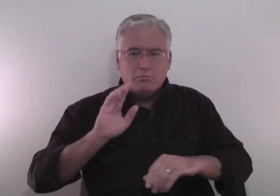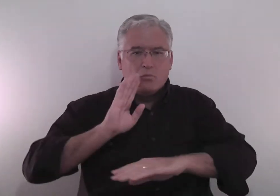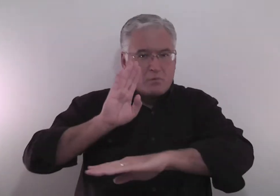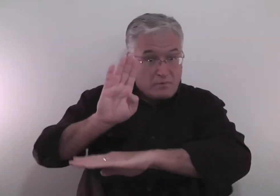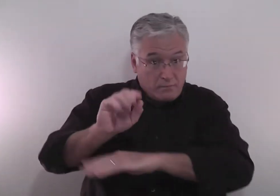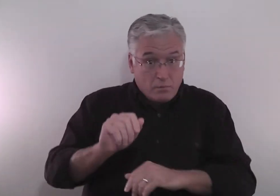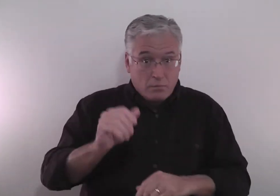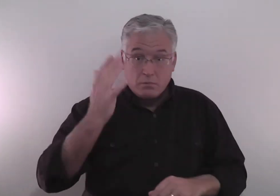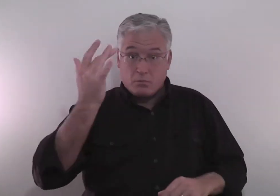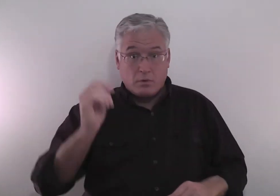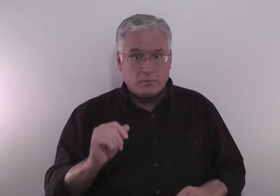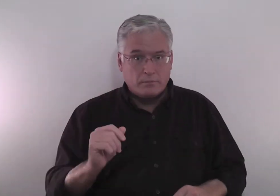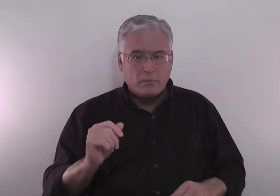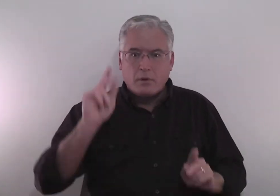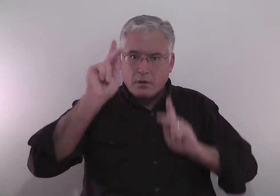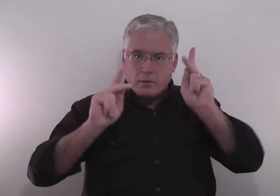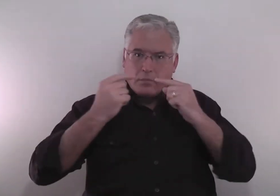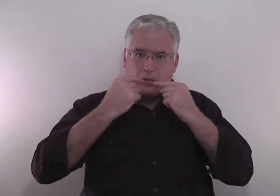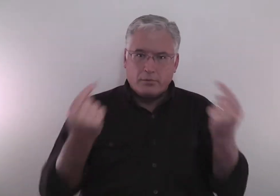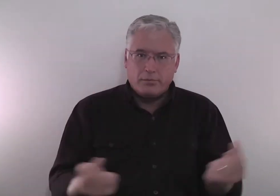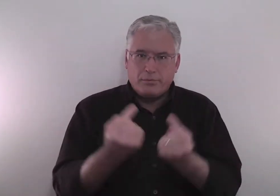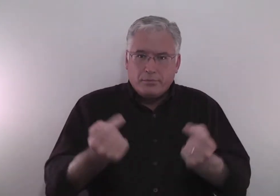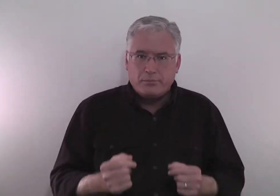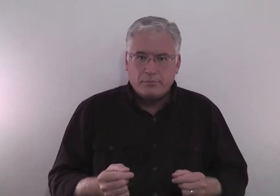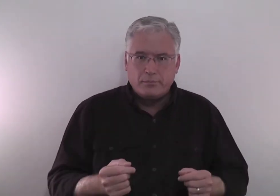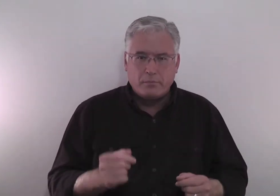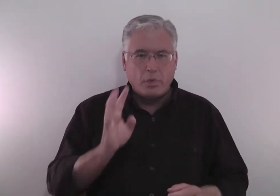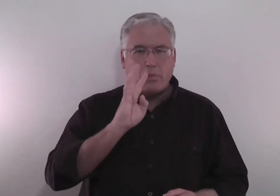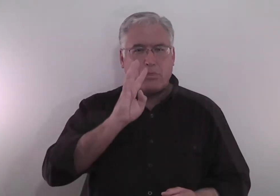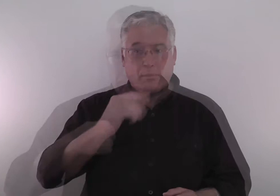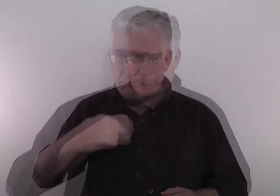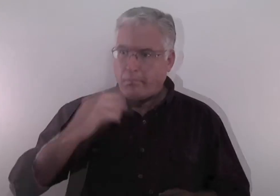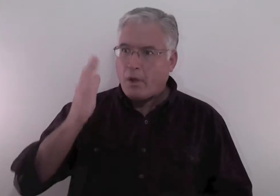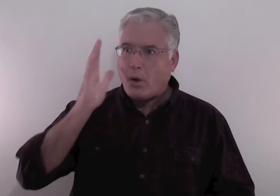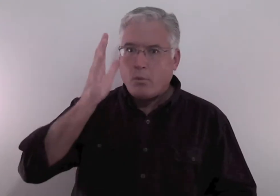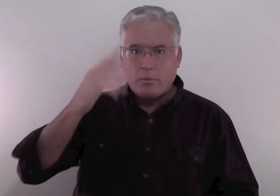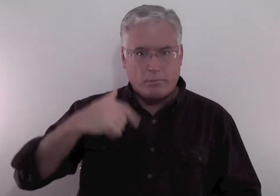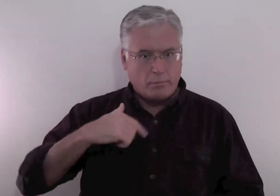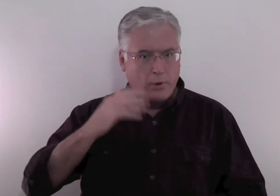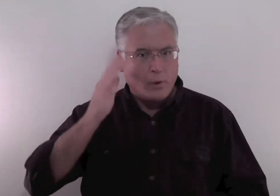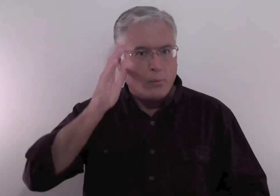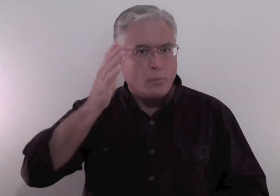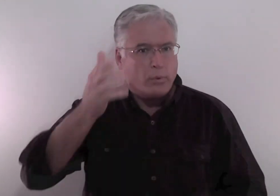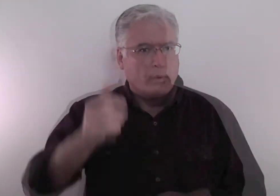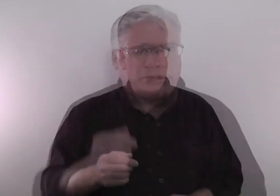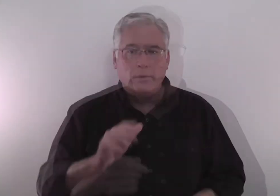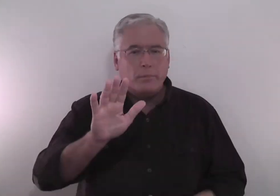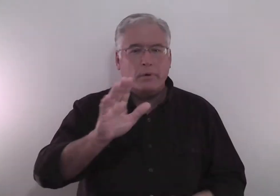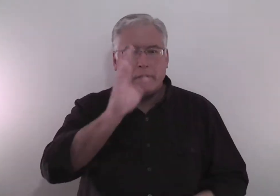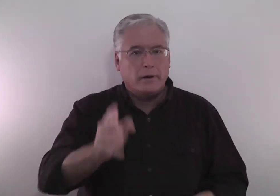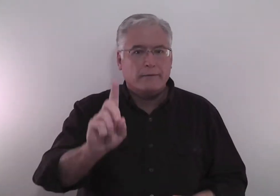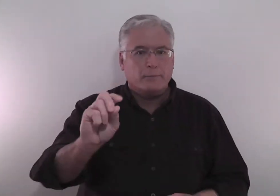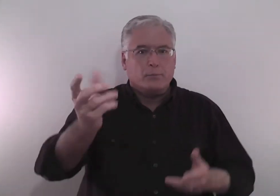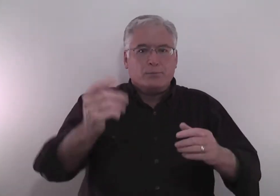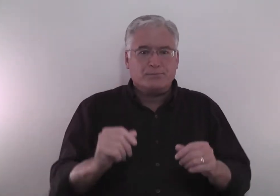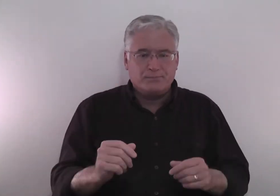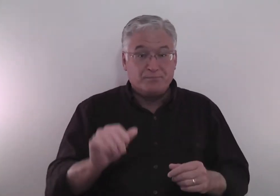If you need to make a promise, the reason is because we're sinful people. And some people, they'll talk and they'll say, oh, I'll do something, I'll do it. And they're